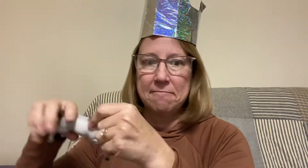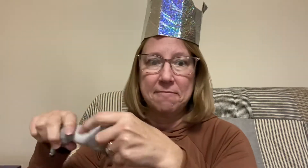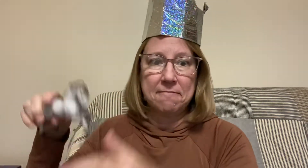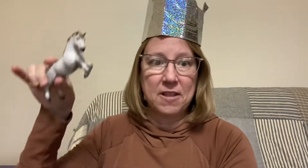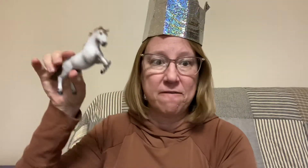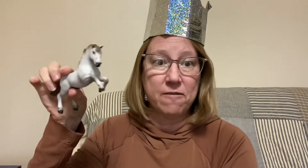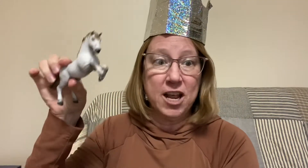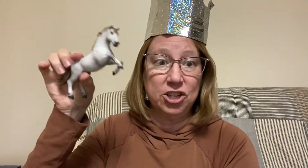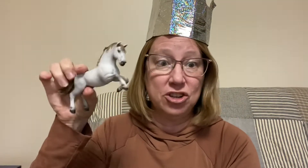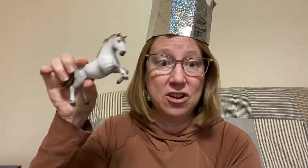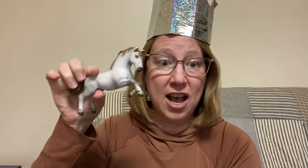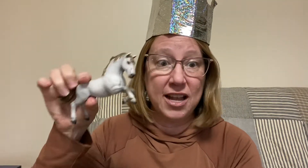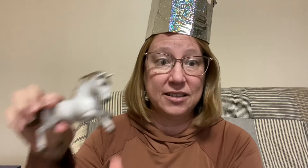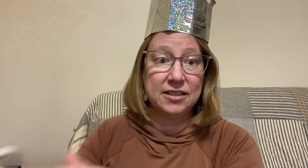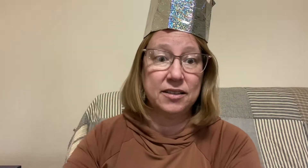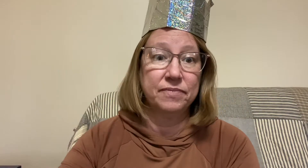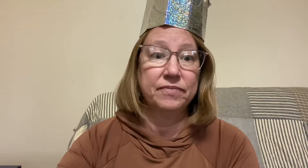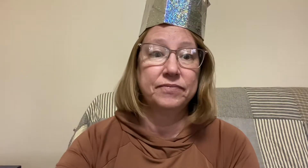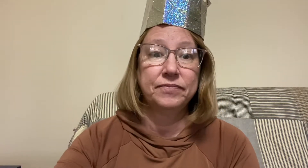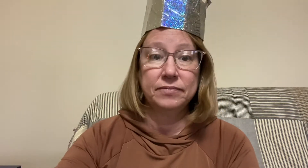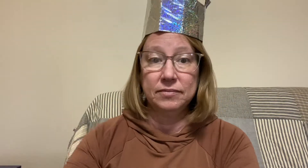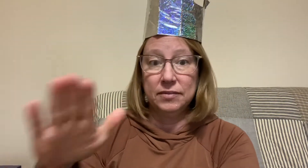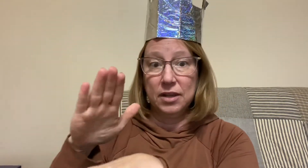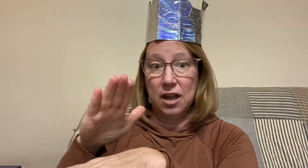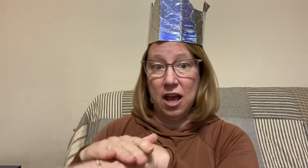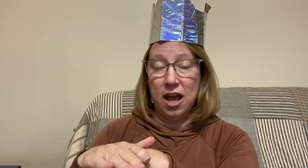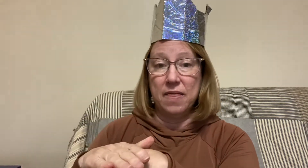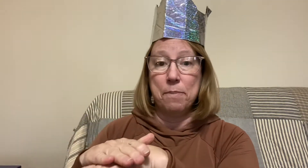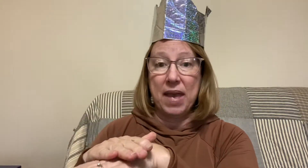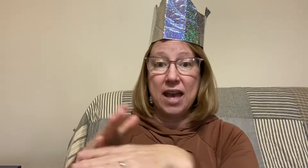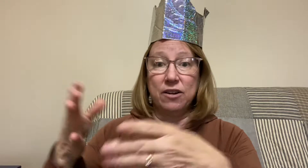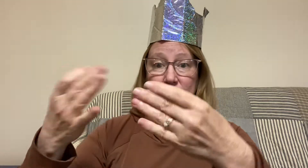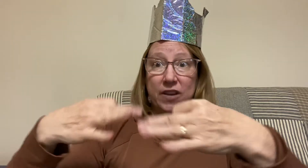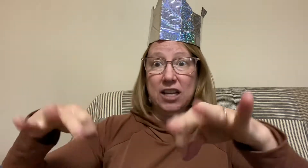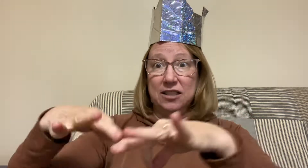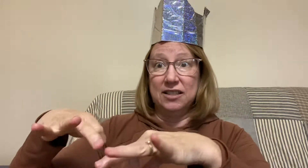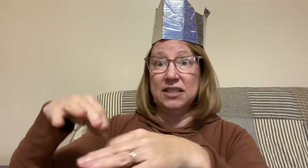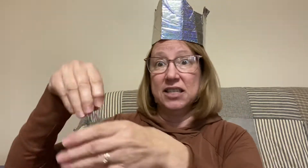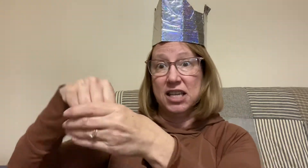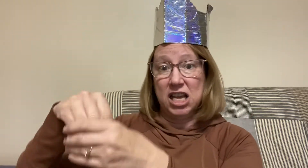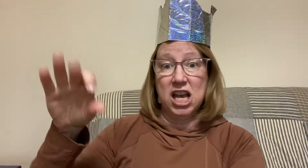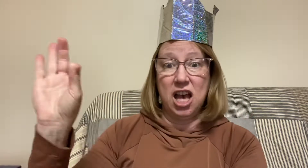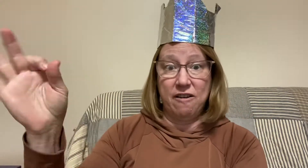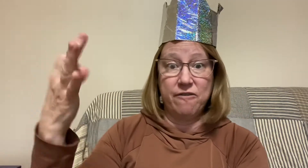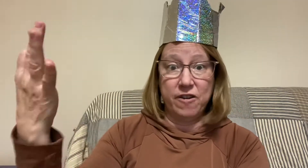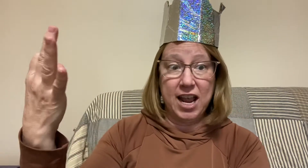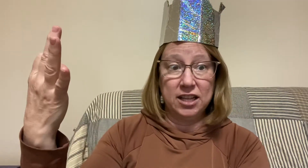The French knights on the battlefields of France.